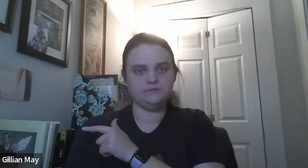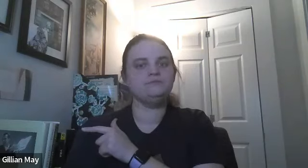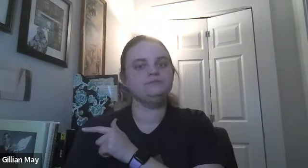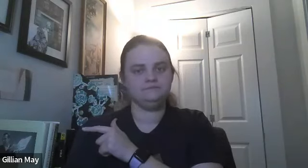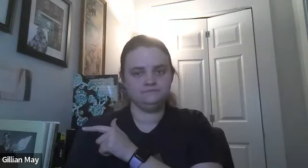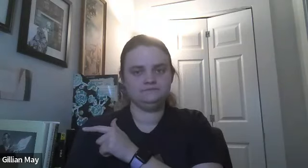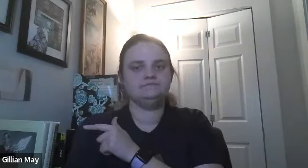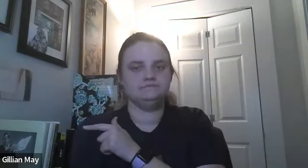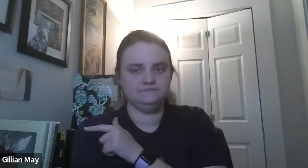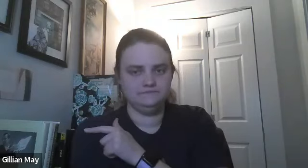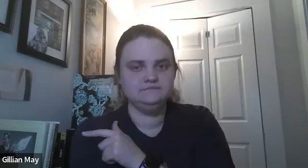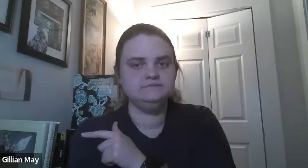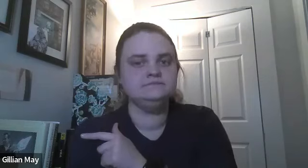Loyal. Mm-hmm.